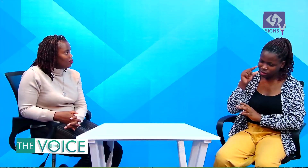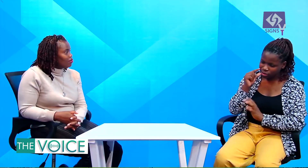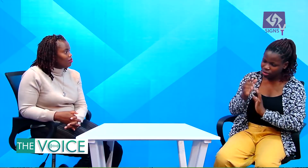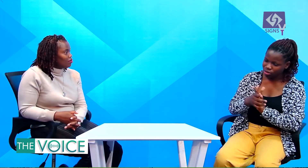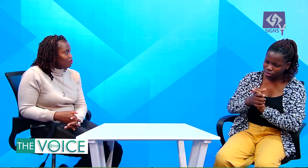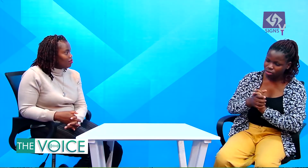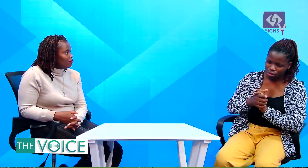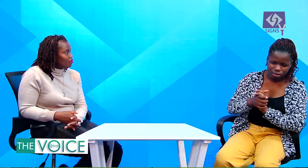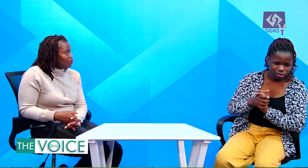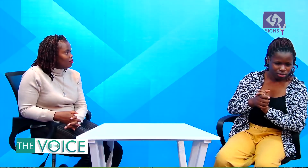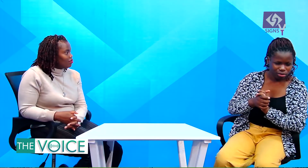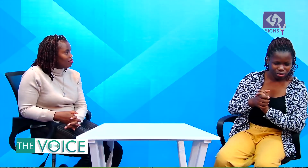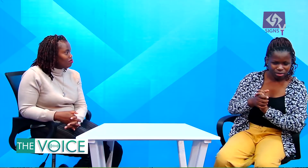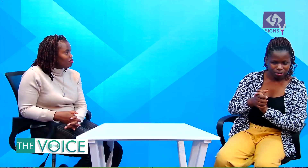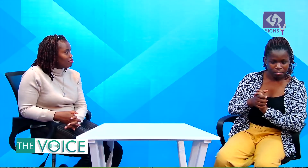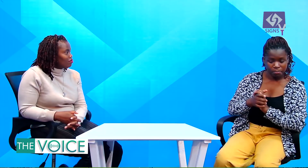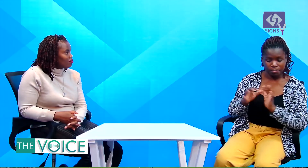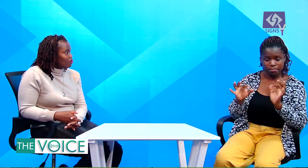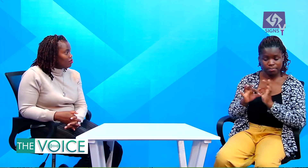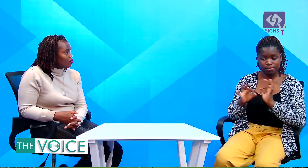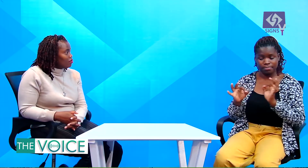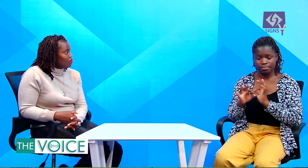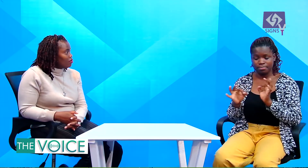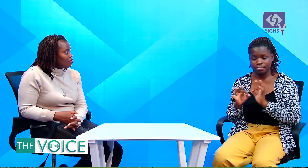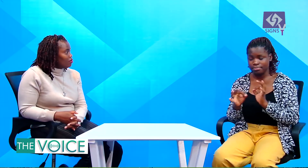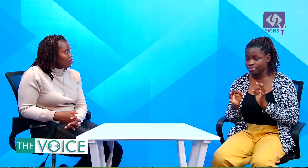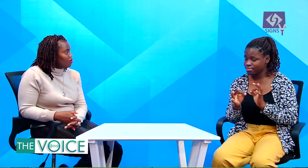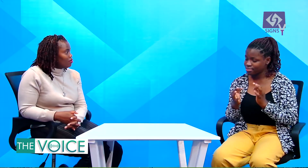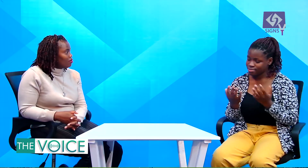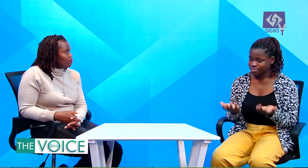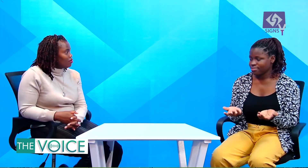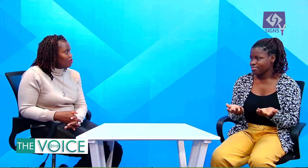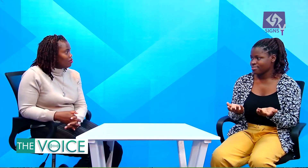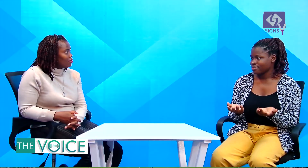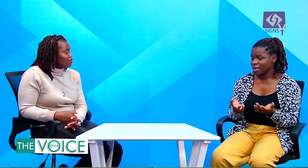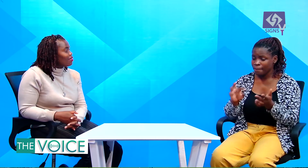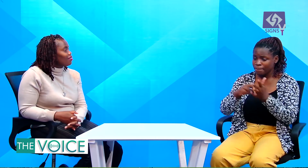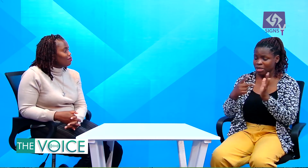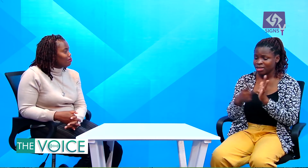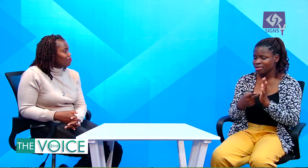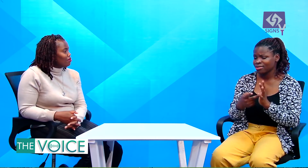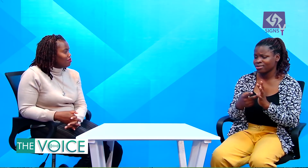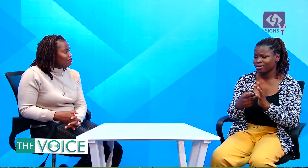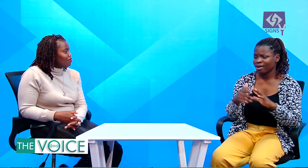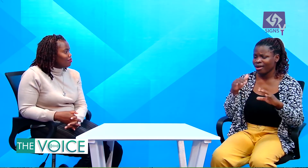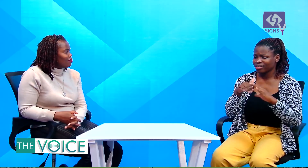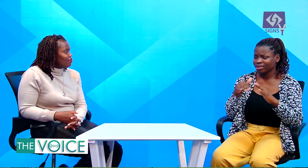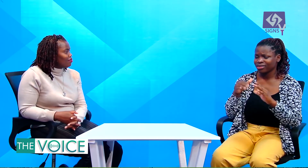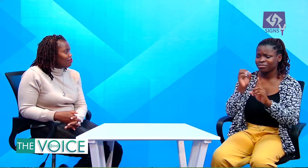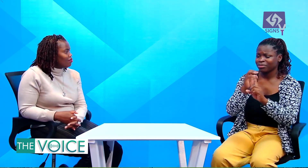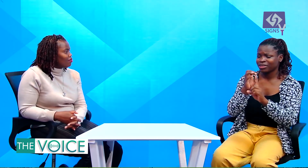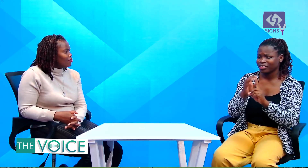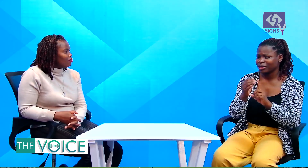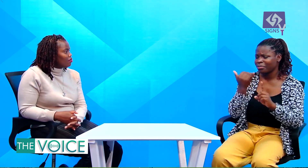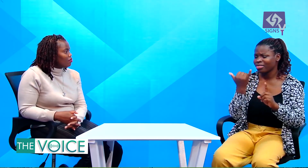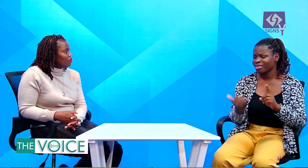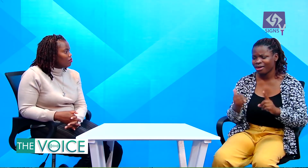bit different, about gender and understanding these topics. So I